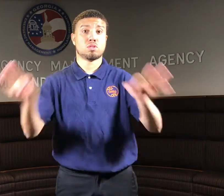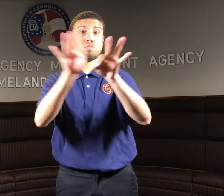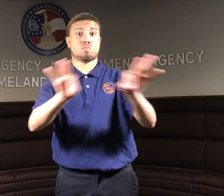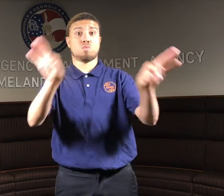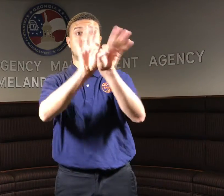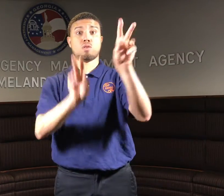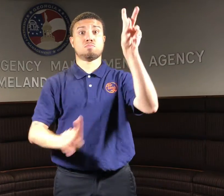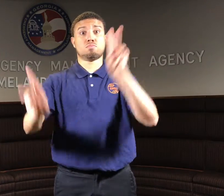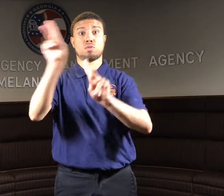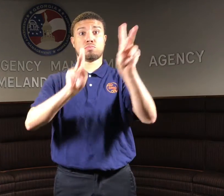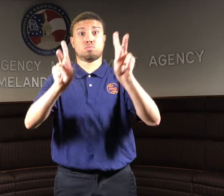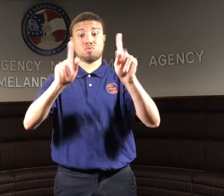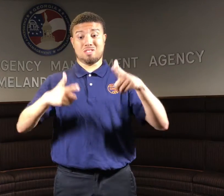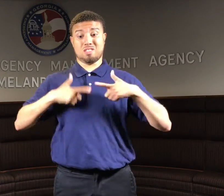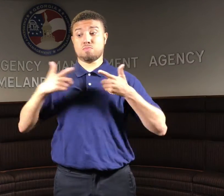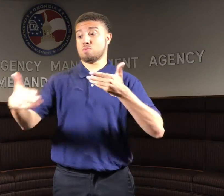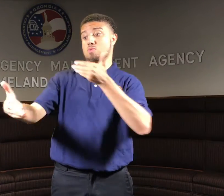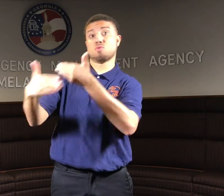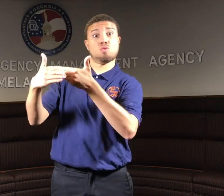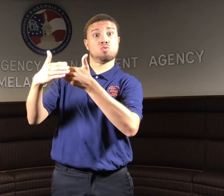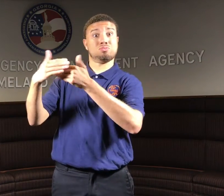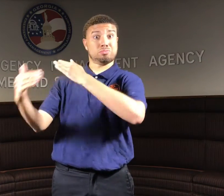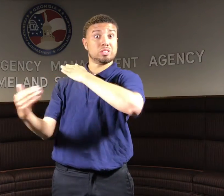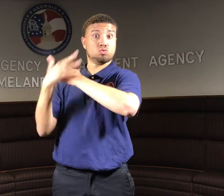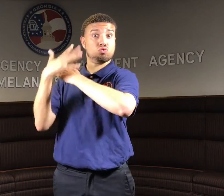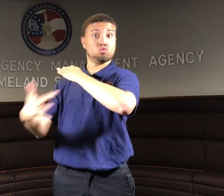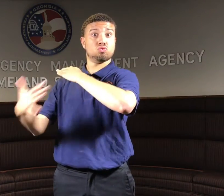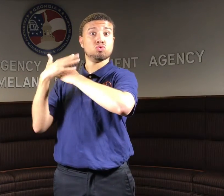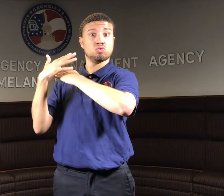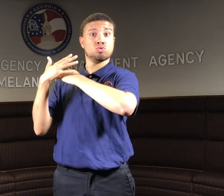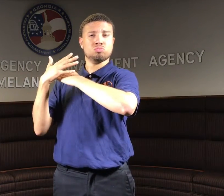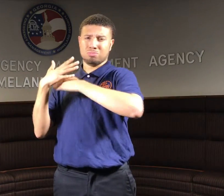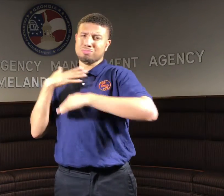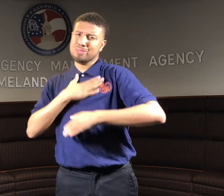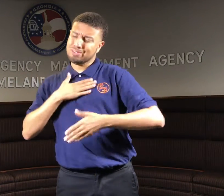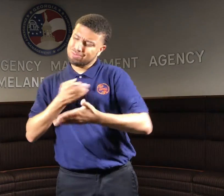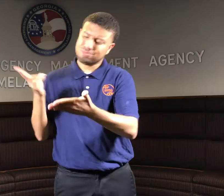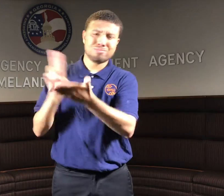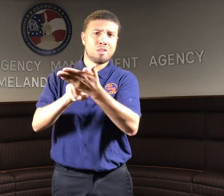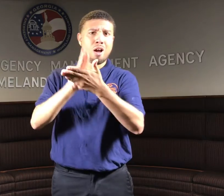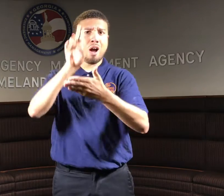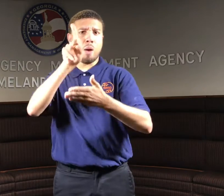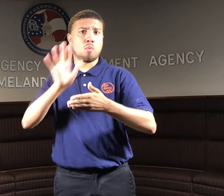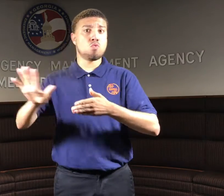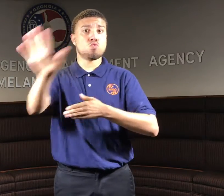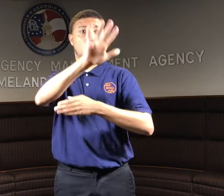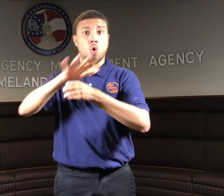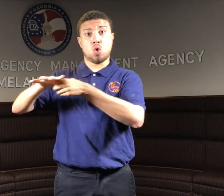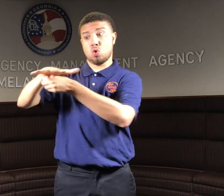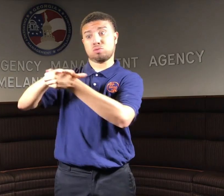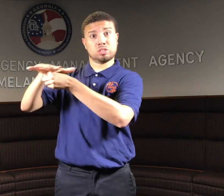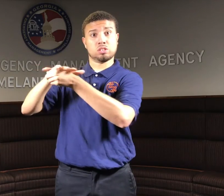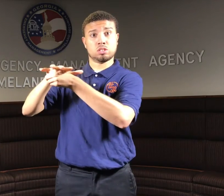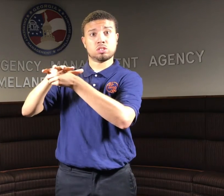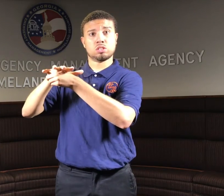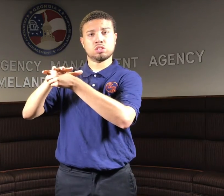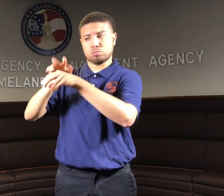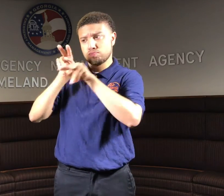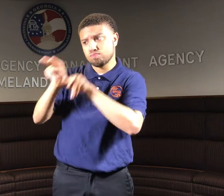It is critical for coastal residents to closely monitor local media reports, register for county